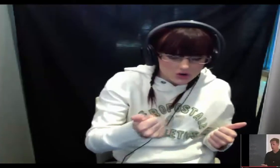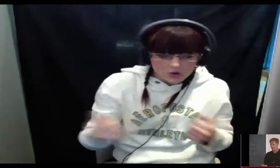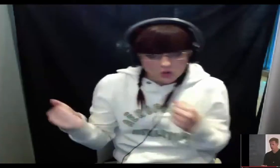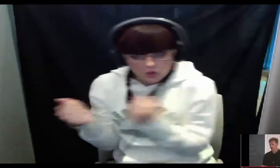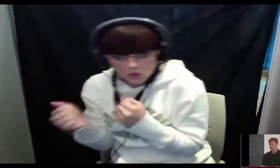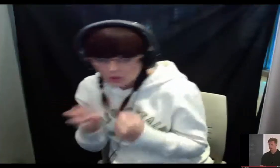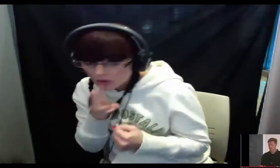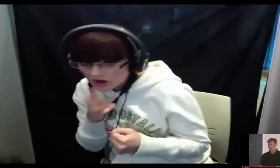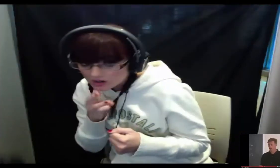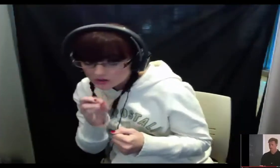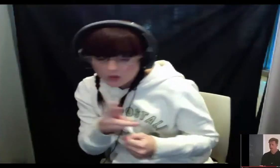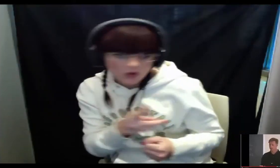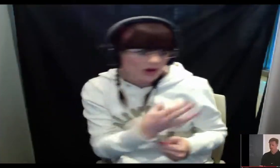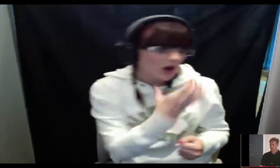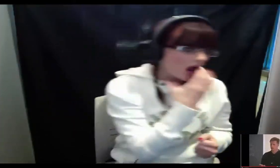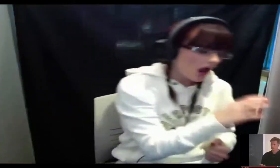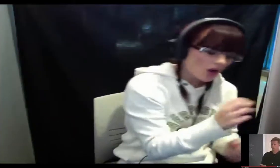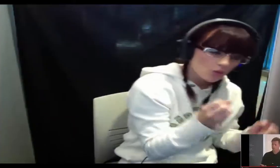better than cold water?